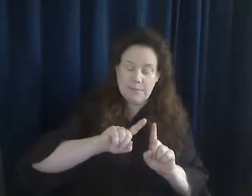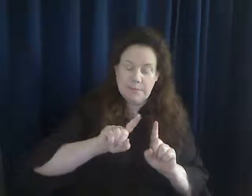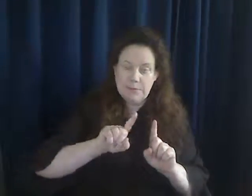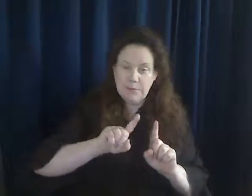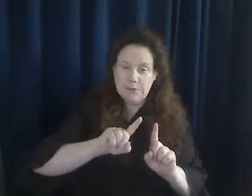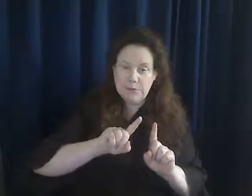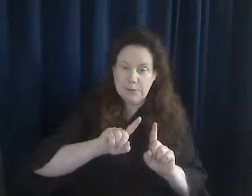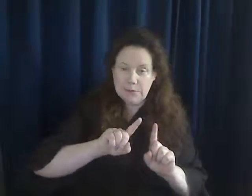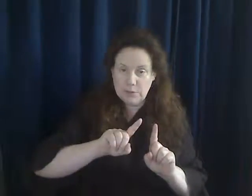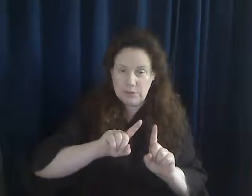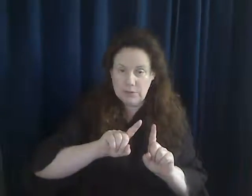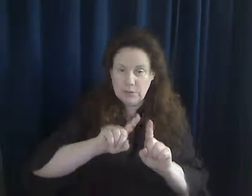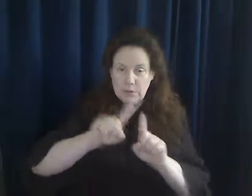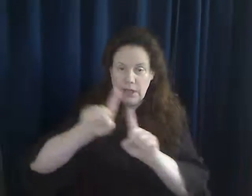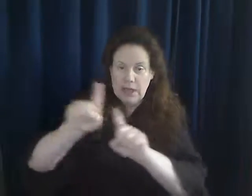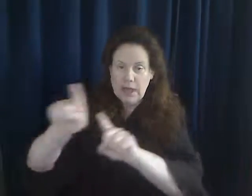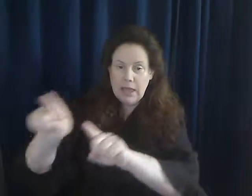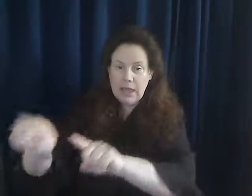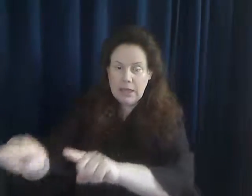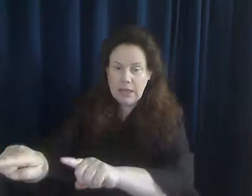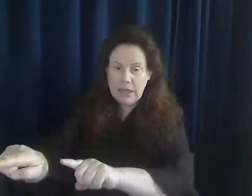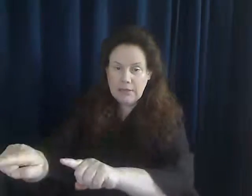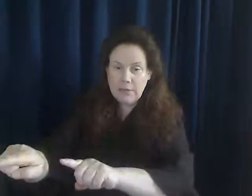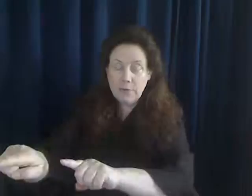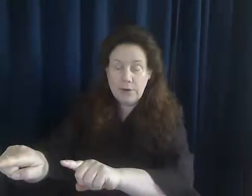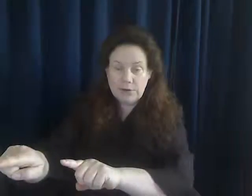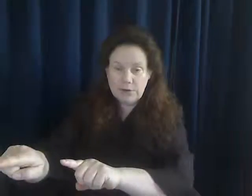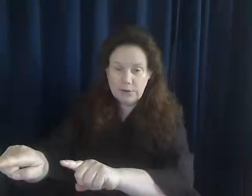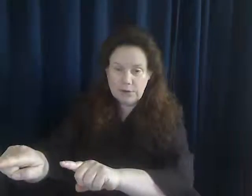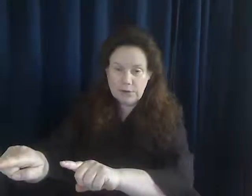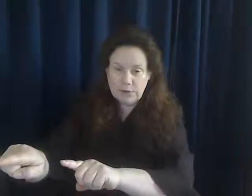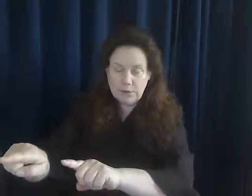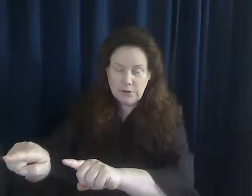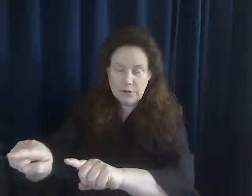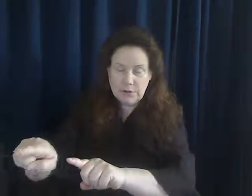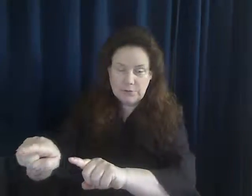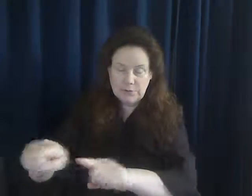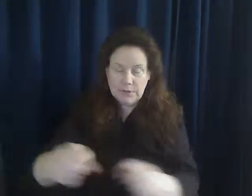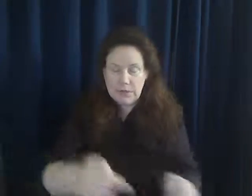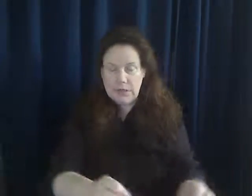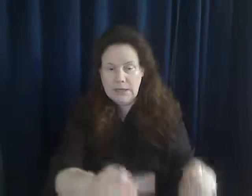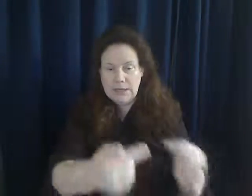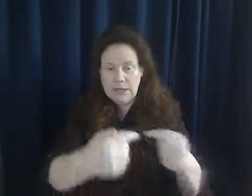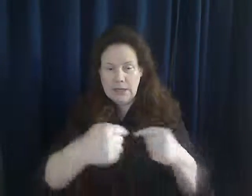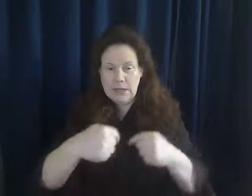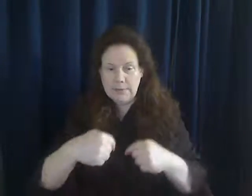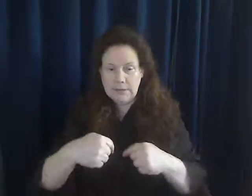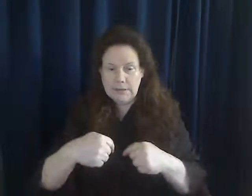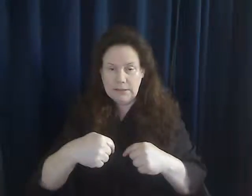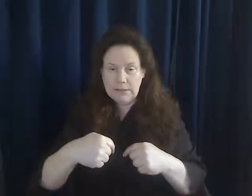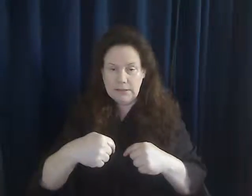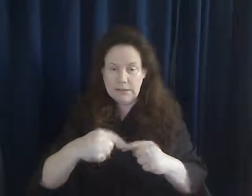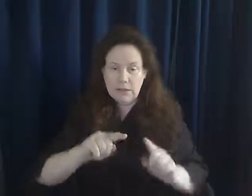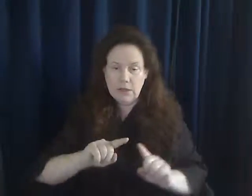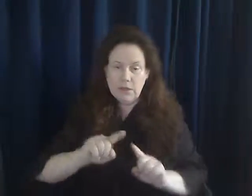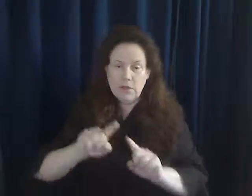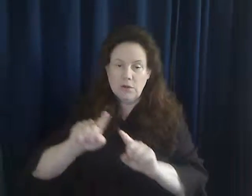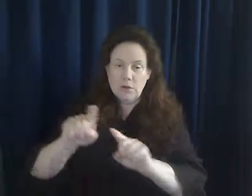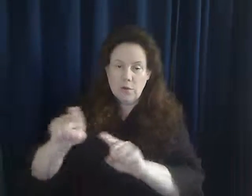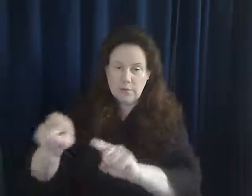opposite. The pointers point away from you and they point toward the direction where you're going. Coming,